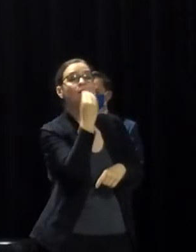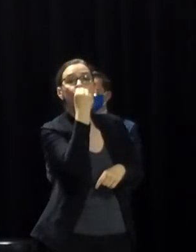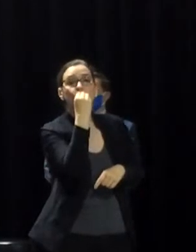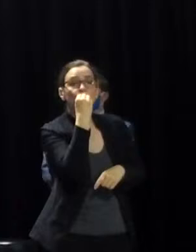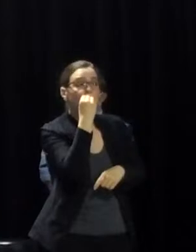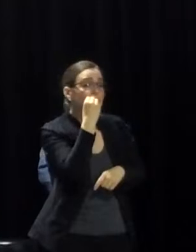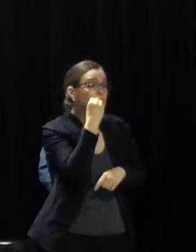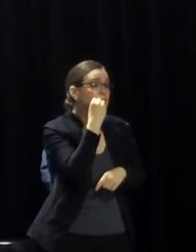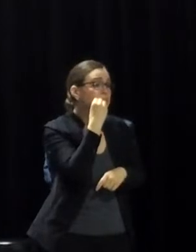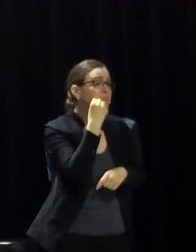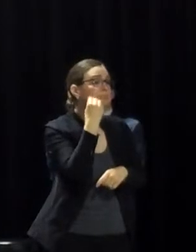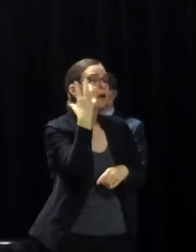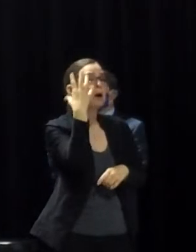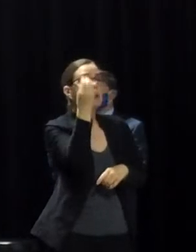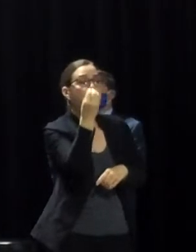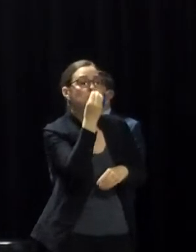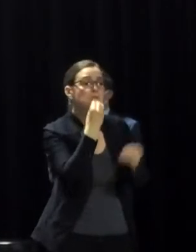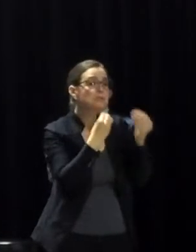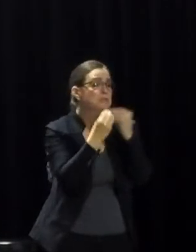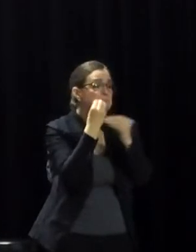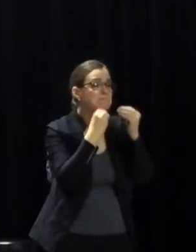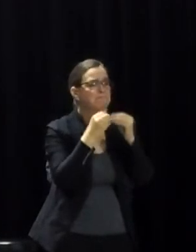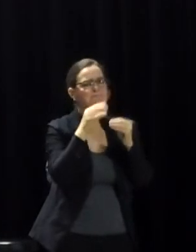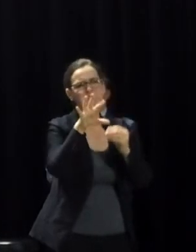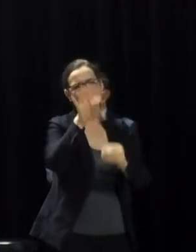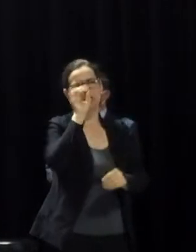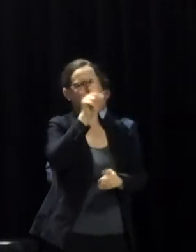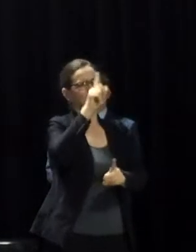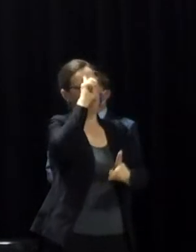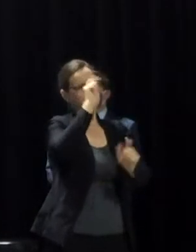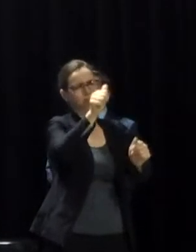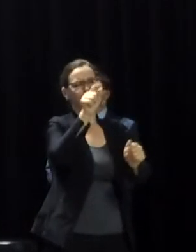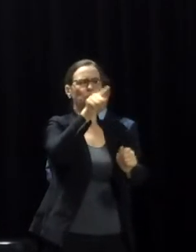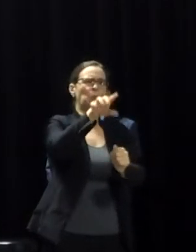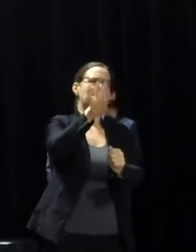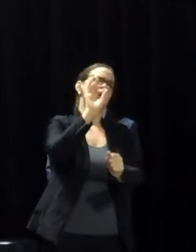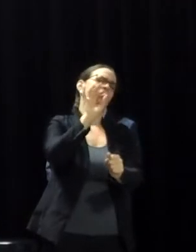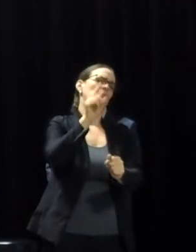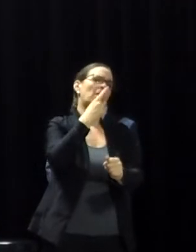establishment throughout our community. Then the purple one is